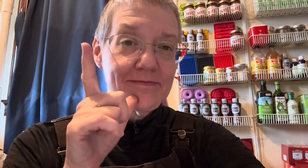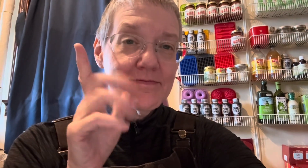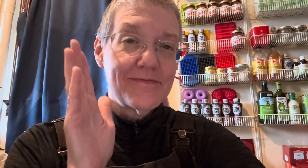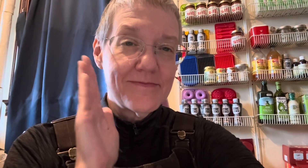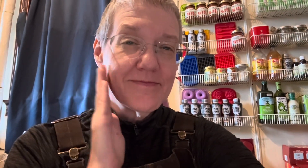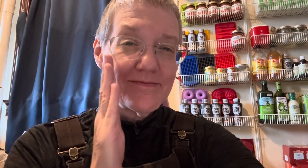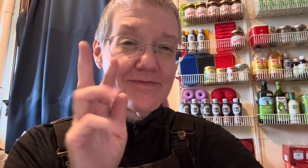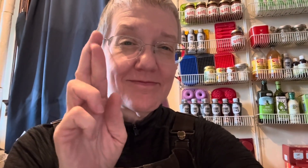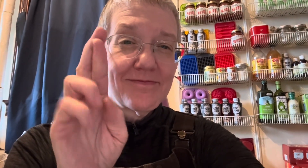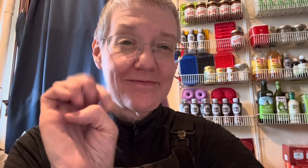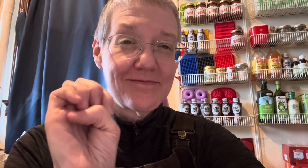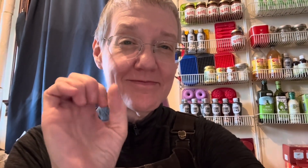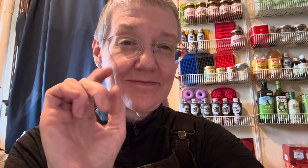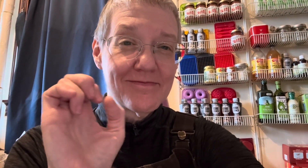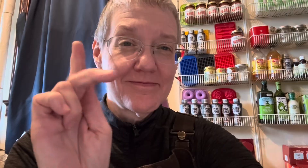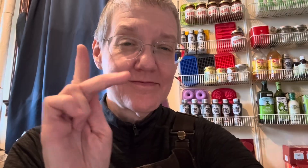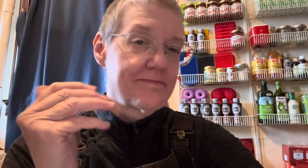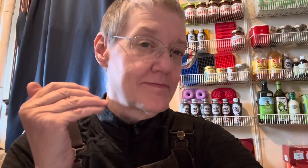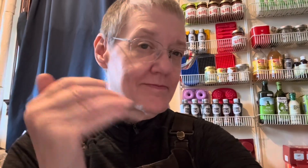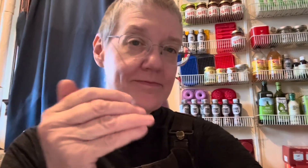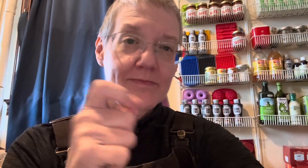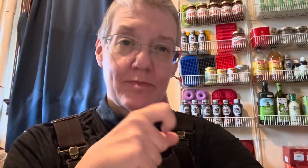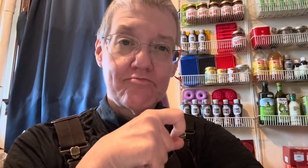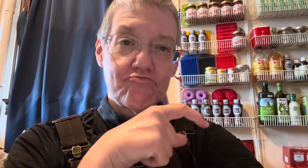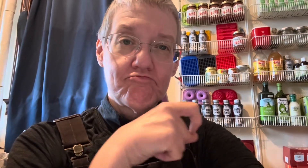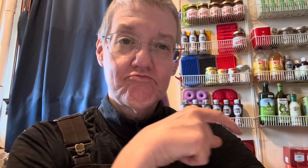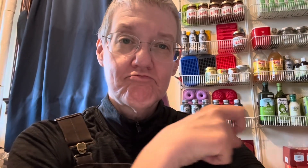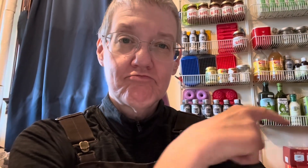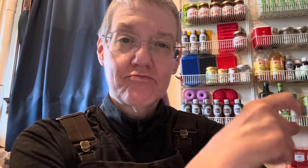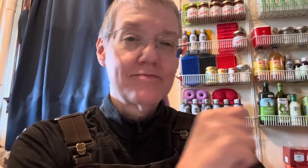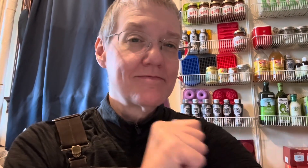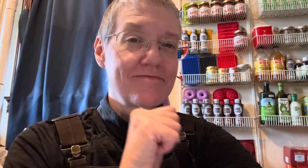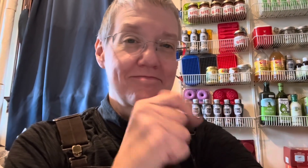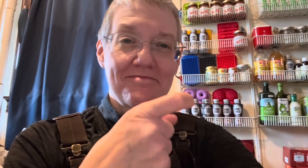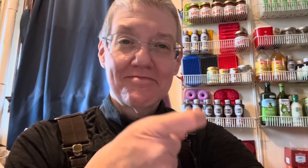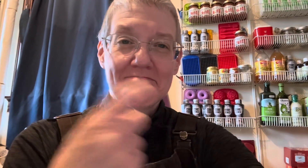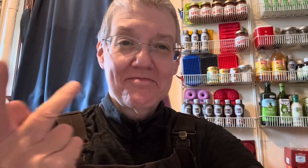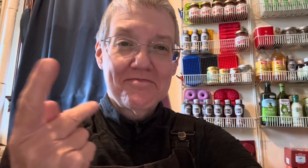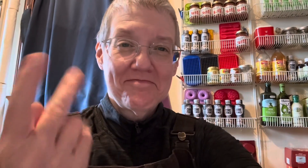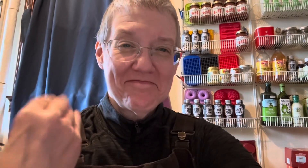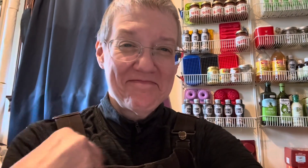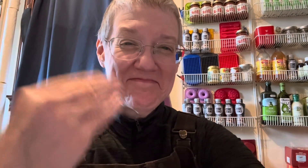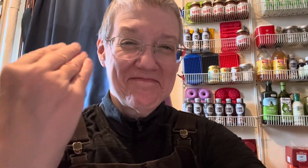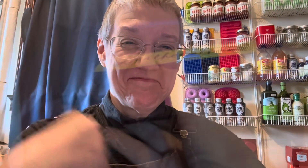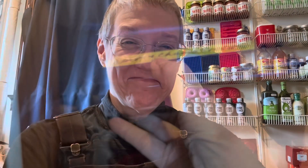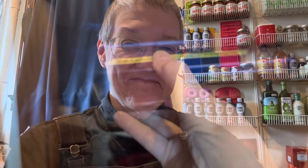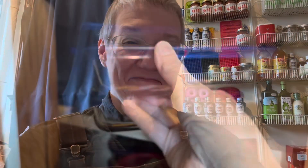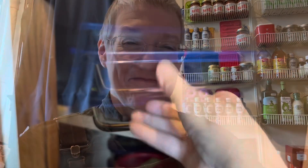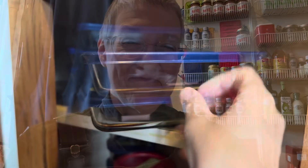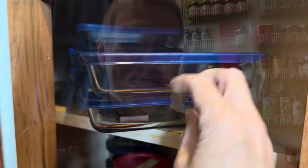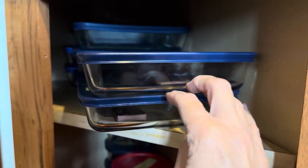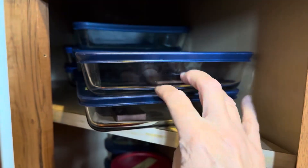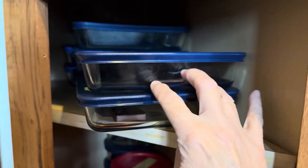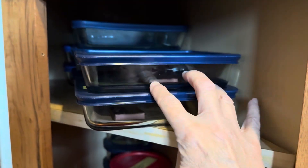Those are for the future lunches. I'll be restocking those soon. But I'm going to go ahead and add the chocolates now so they don't tempt us to eat them